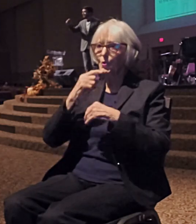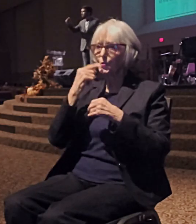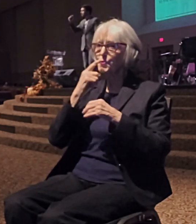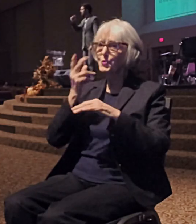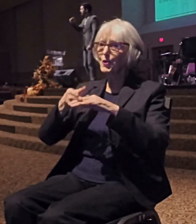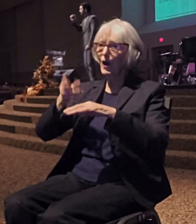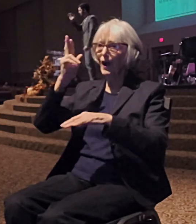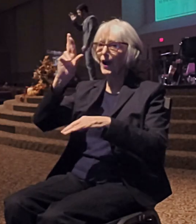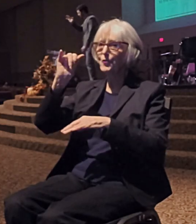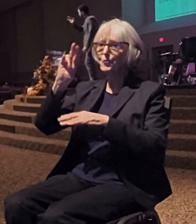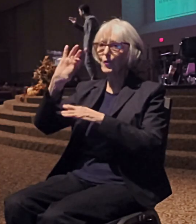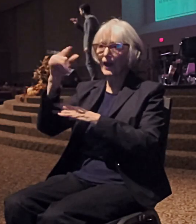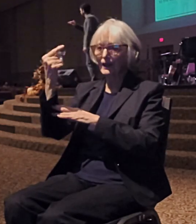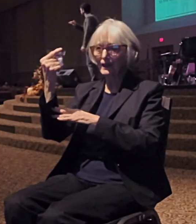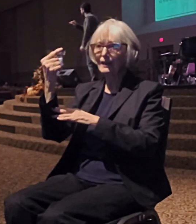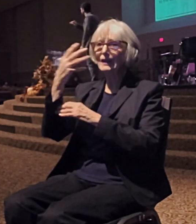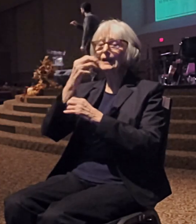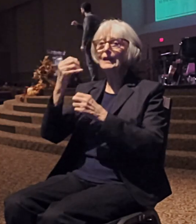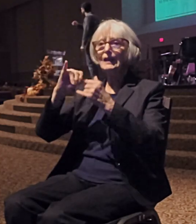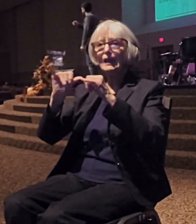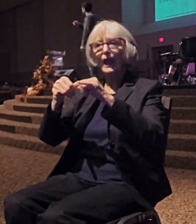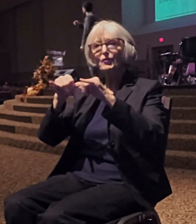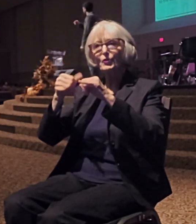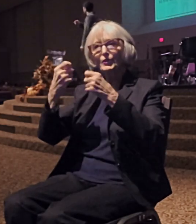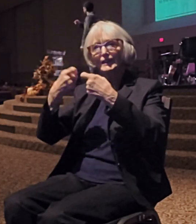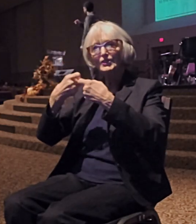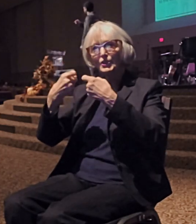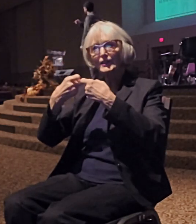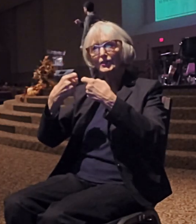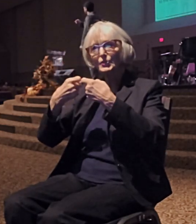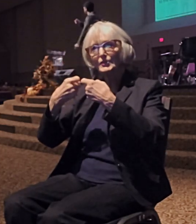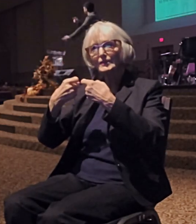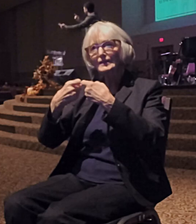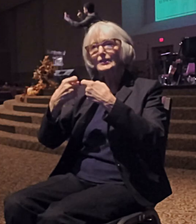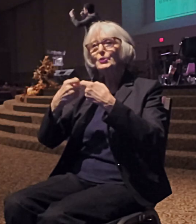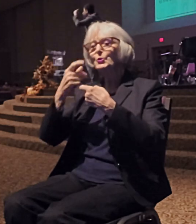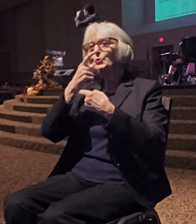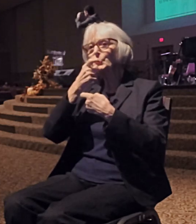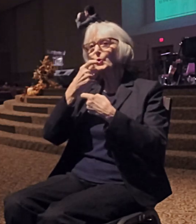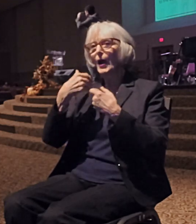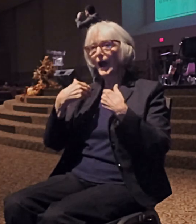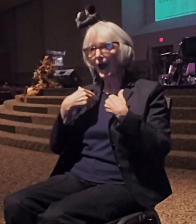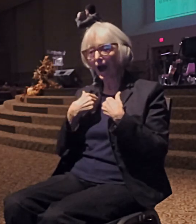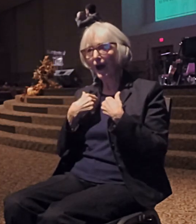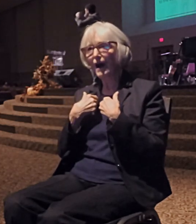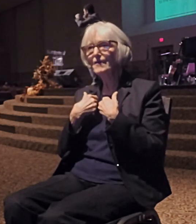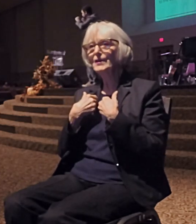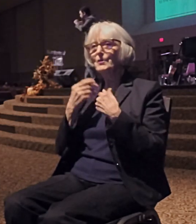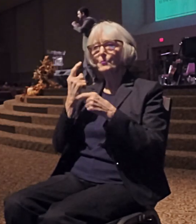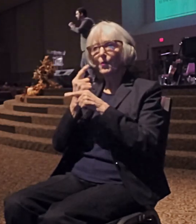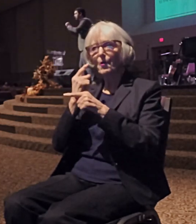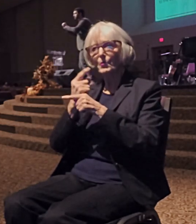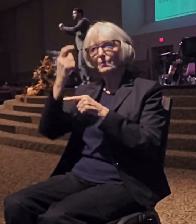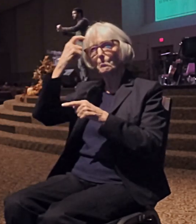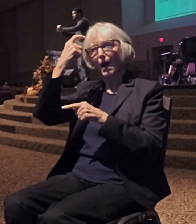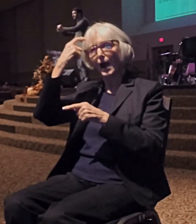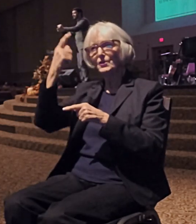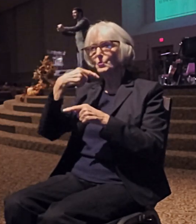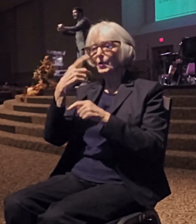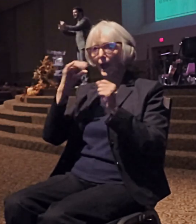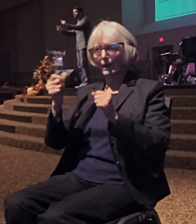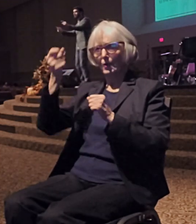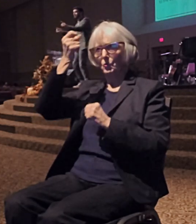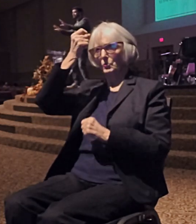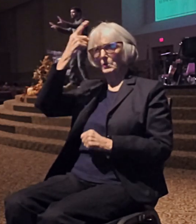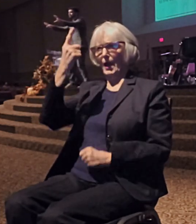high-ranking electrical engineers, who have proper functioning minds to be able to understand